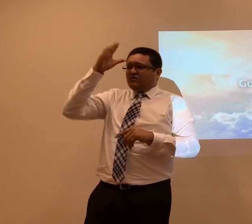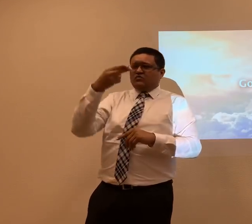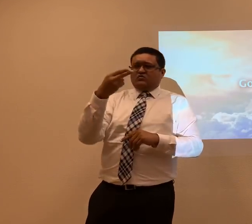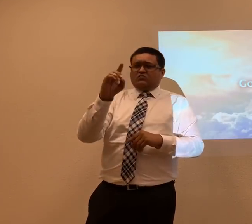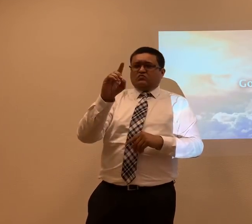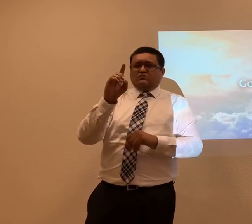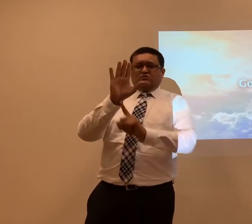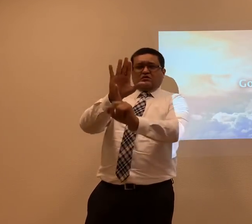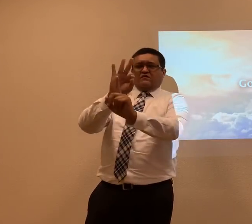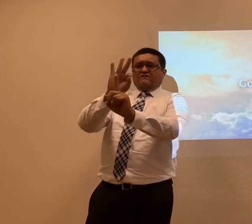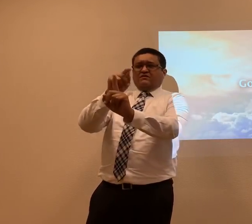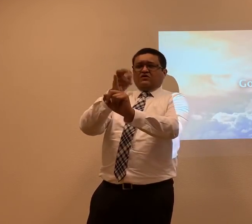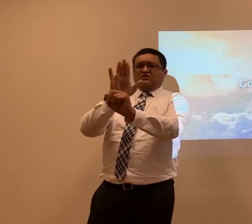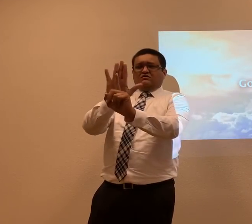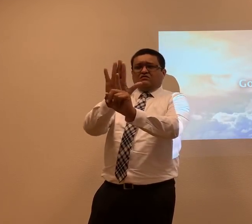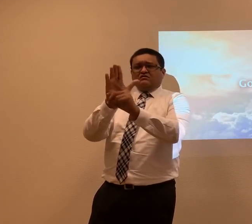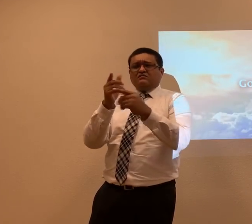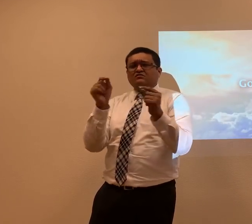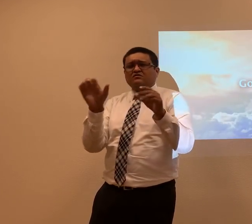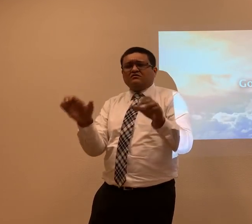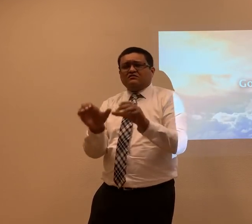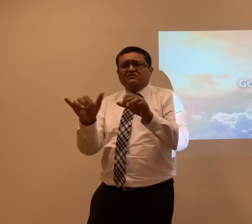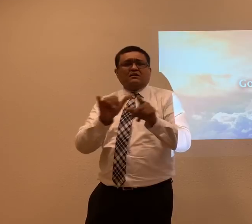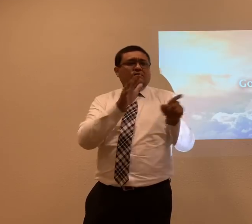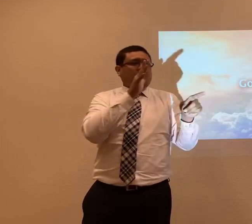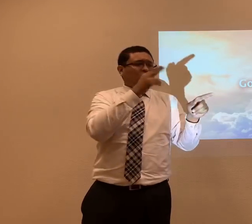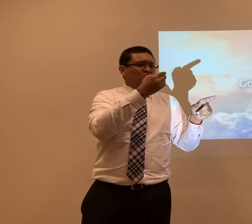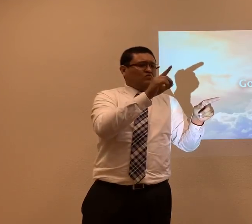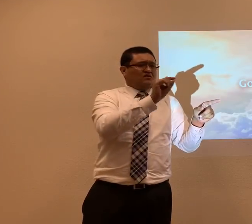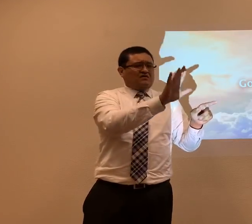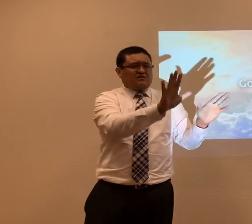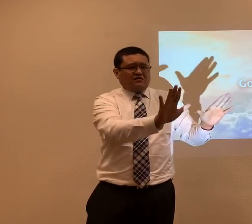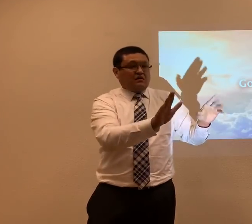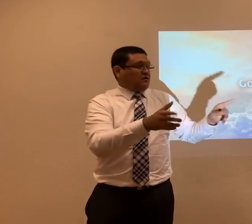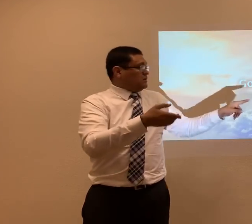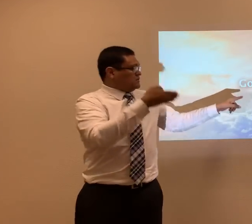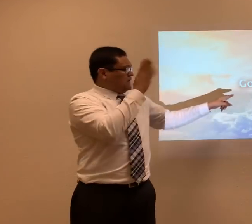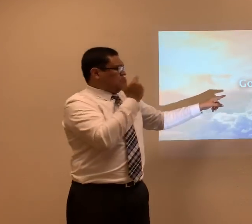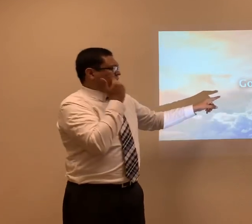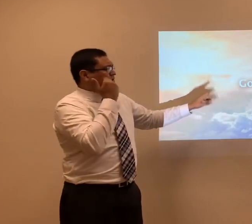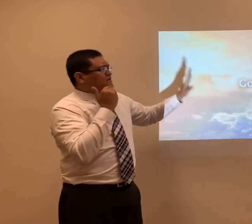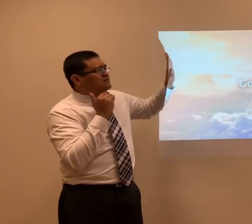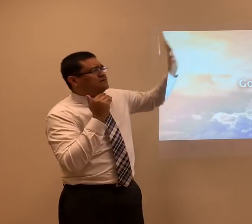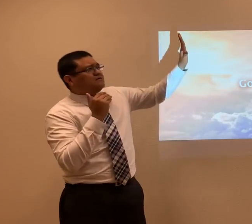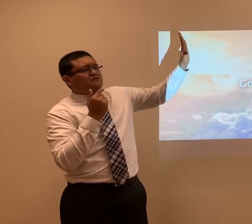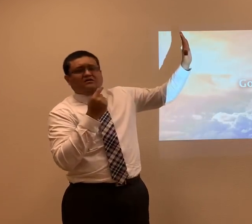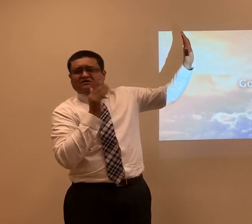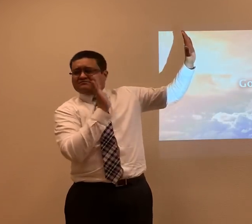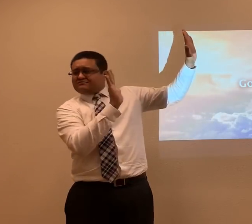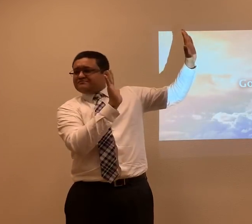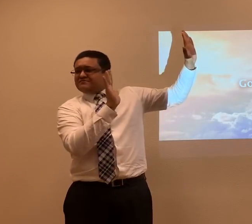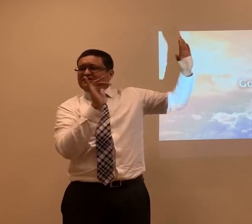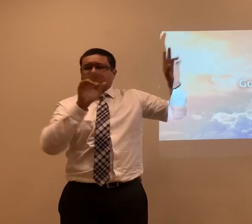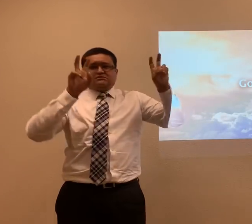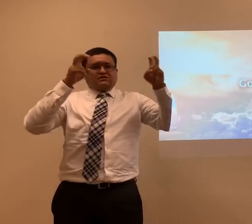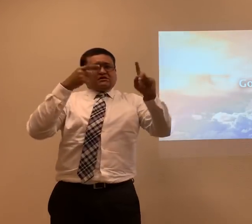And, you know, there's the fatherhood, there's what he does, and there's motherhood, what she does. But there's also what's called the